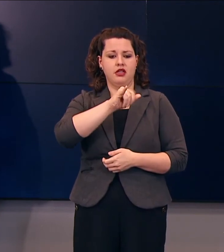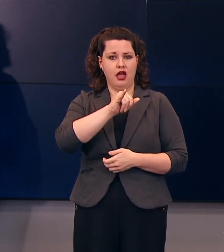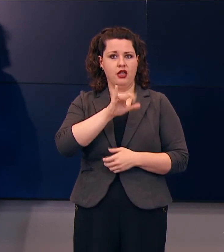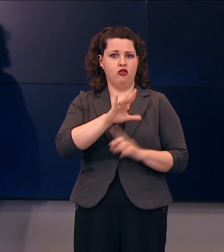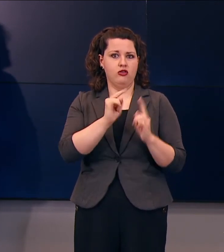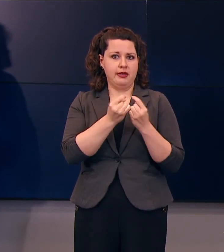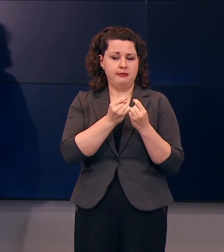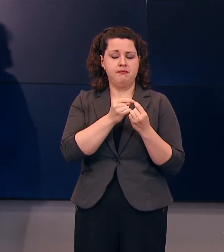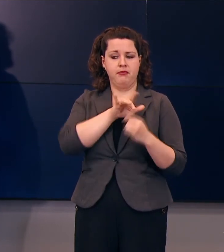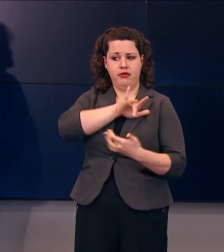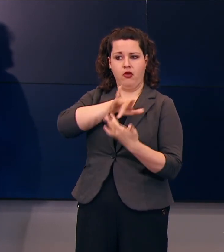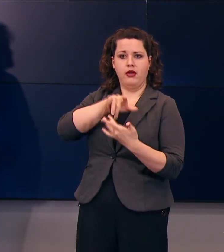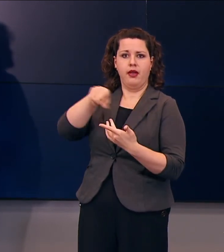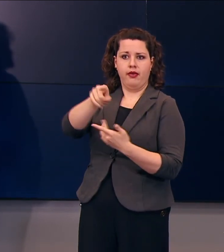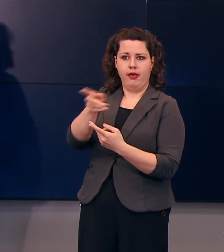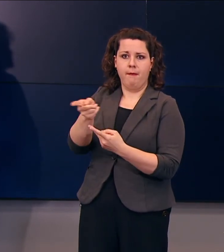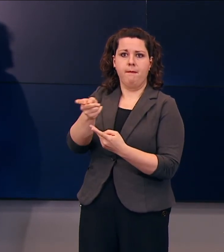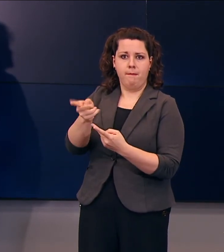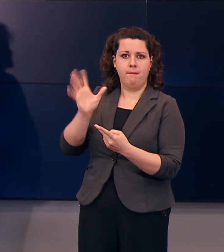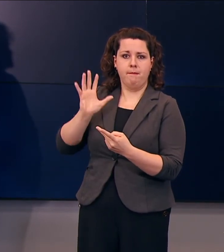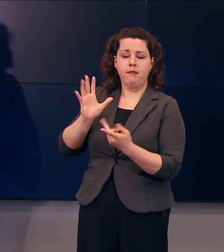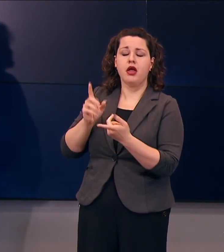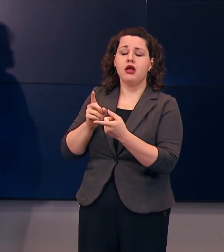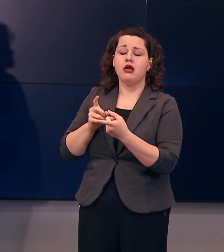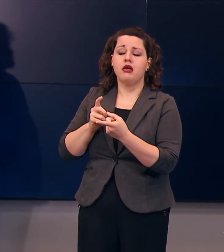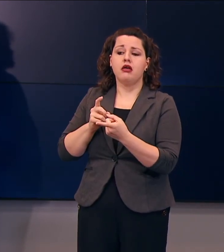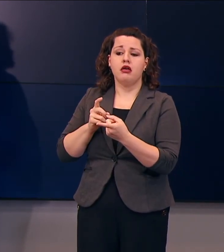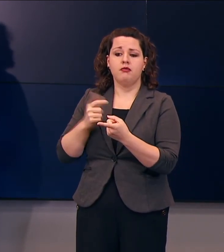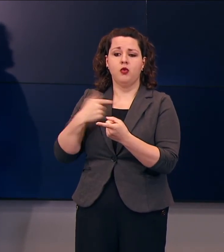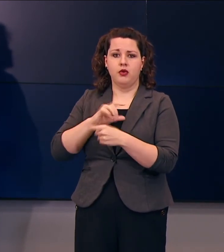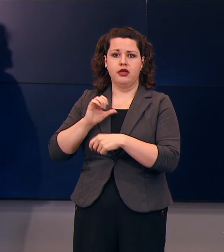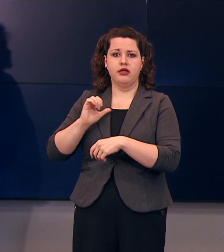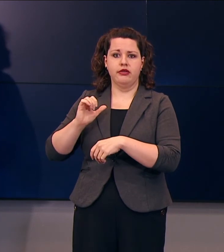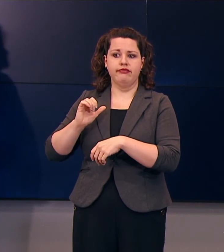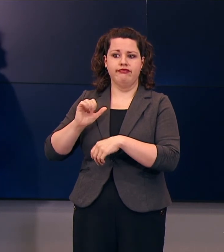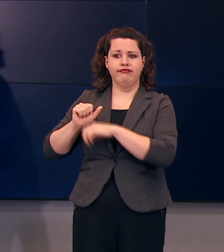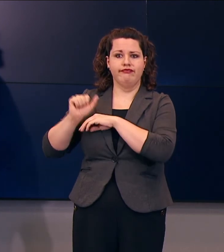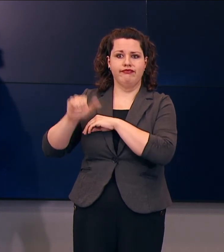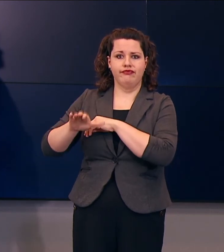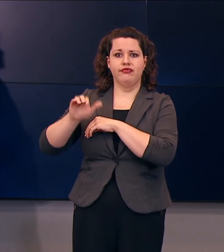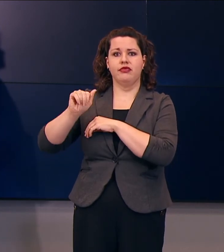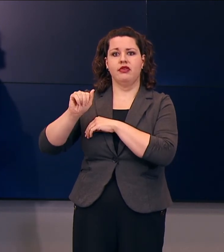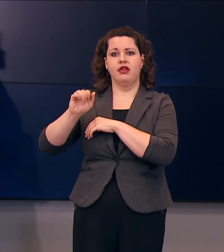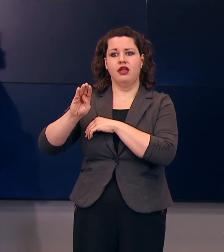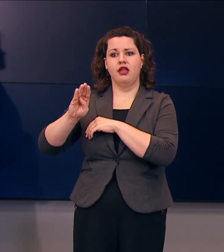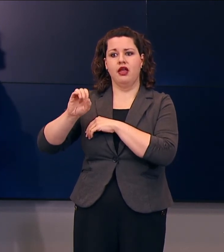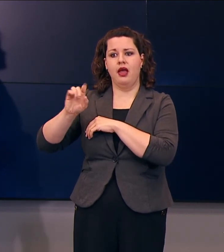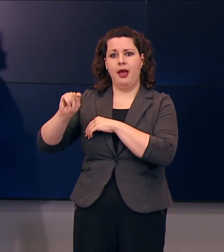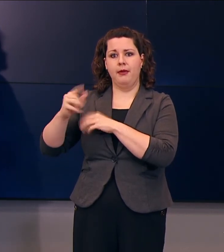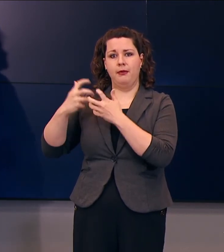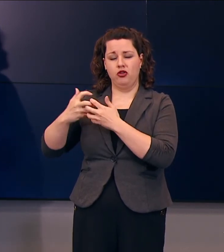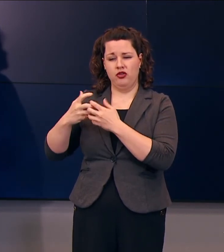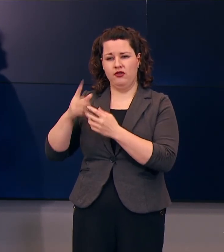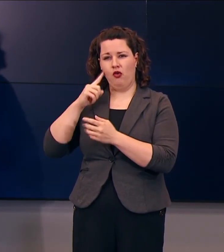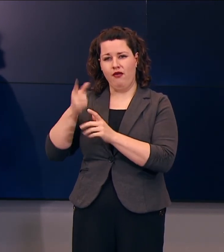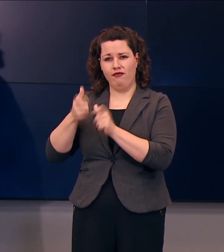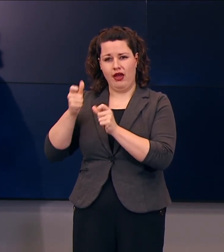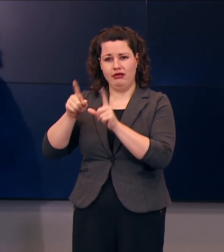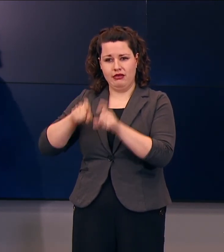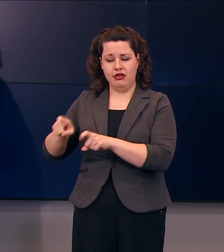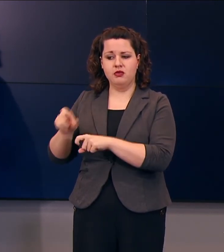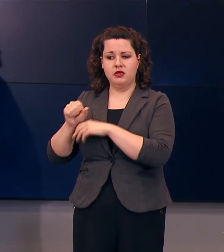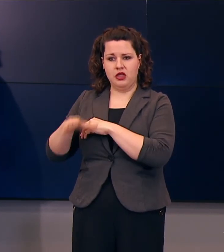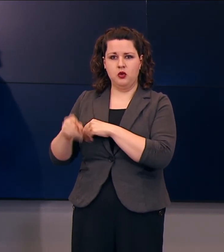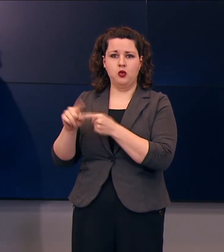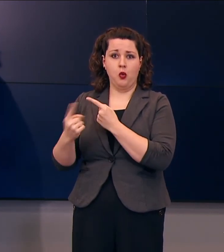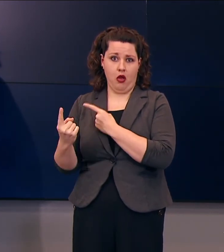contact with them early on. We have deployed the Abbott machines down to one of the